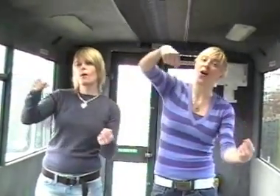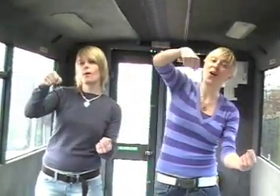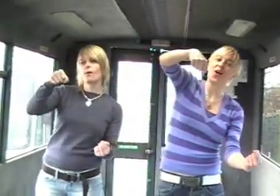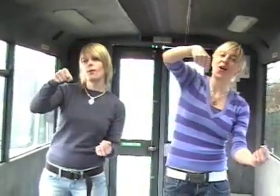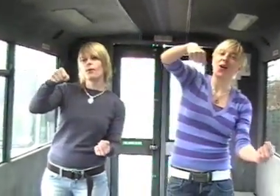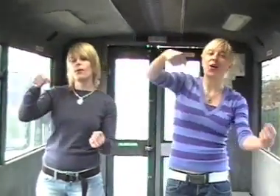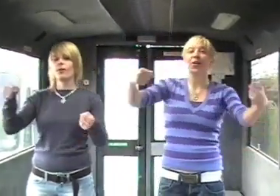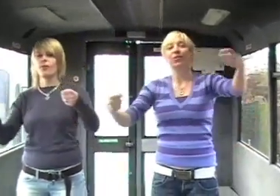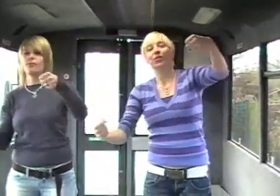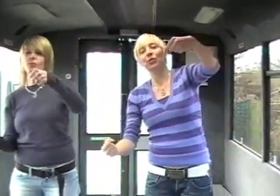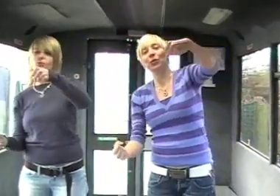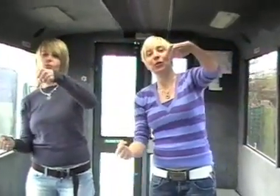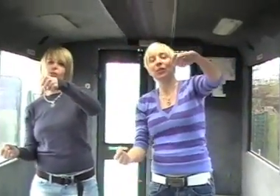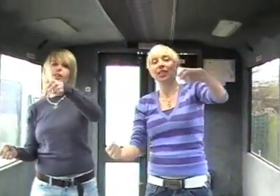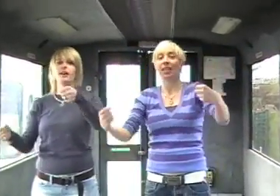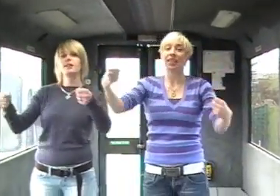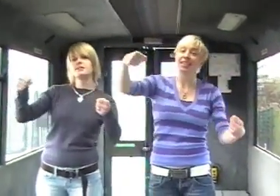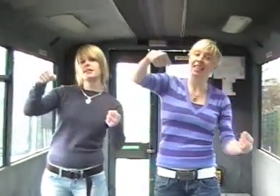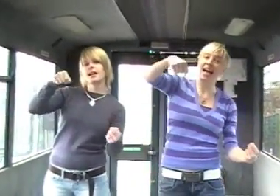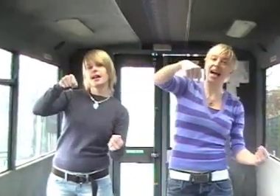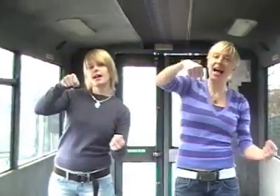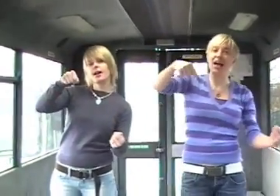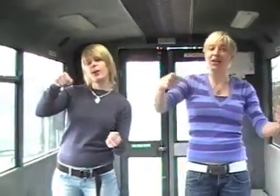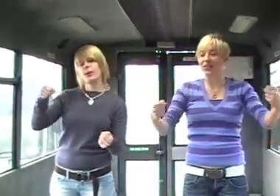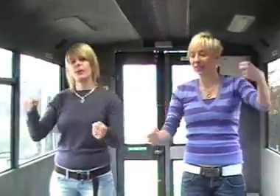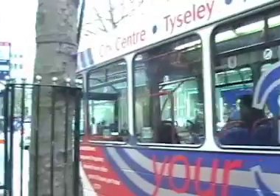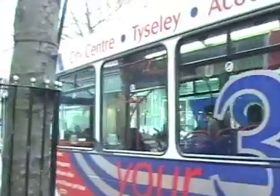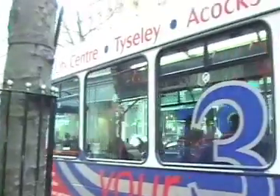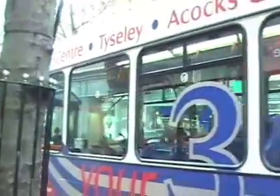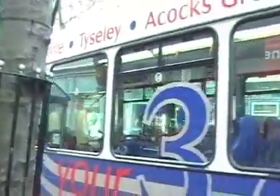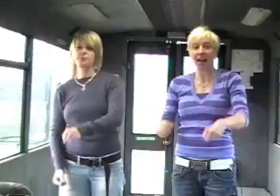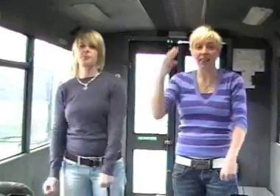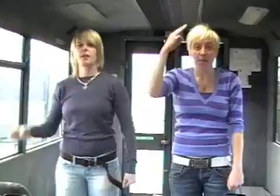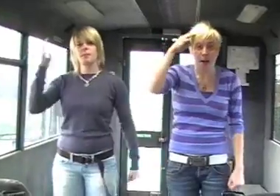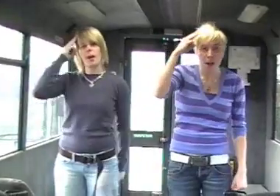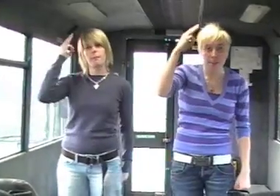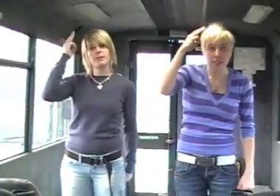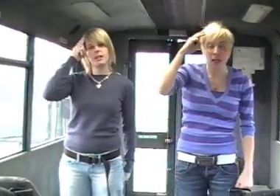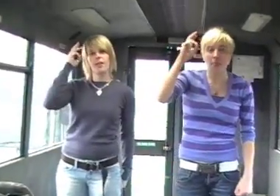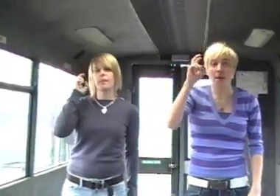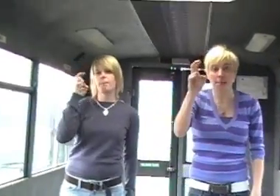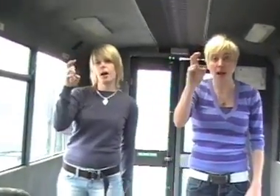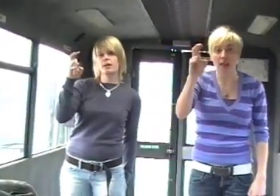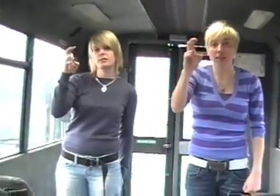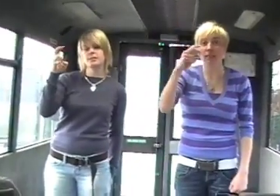shh, shh, shh, all through the town. Then the mommies on the bus